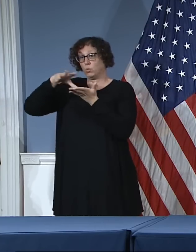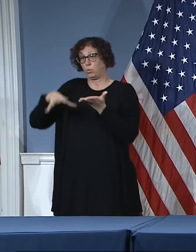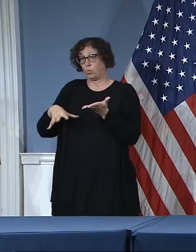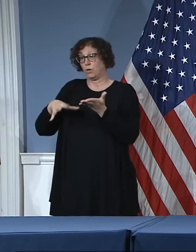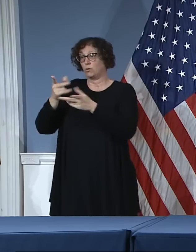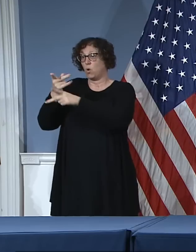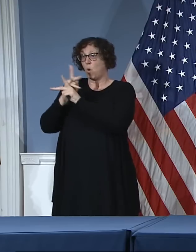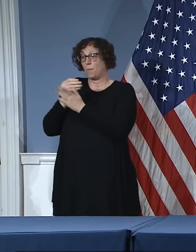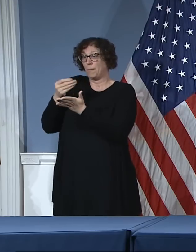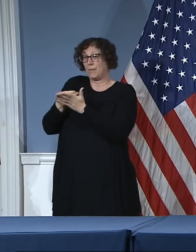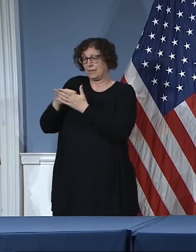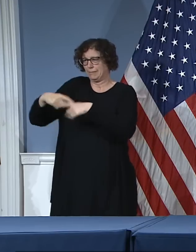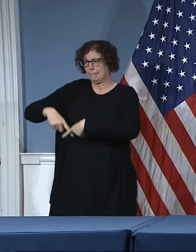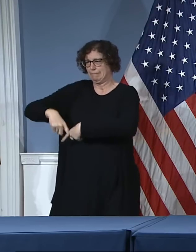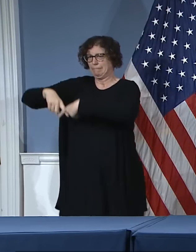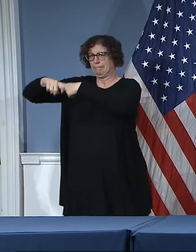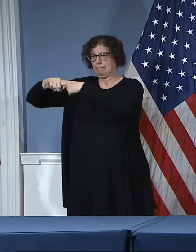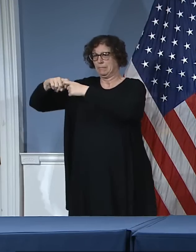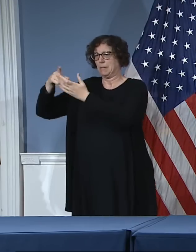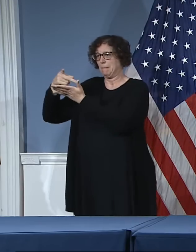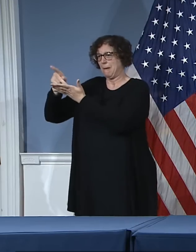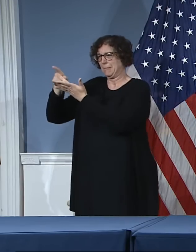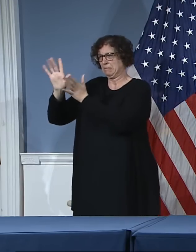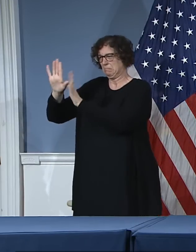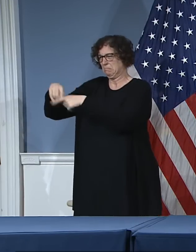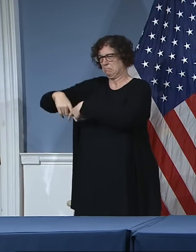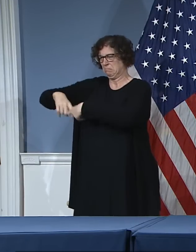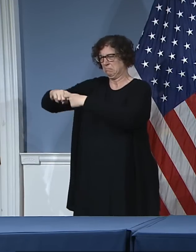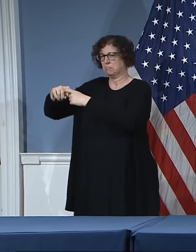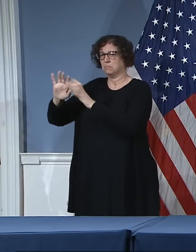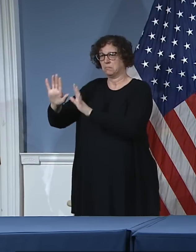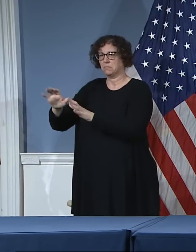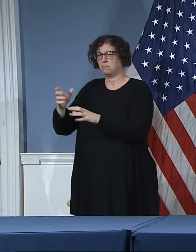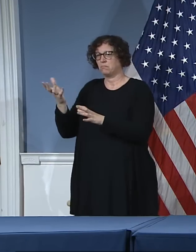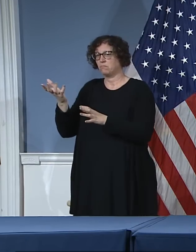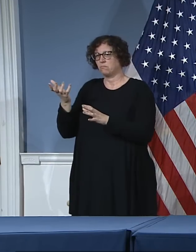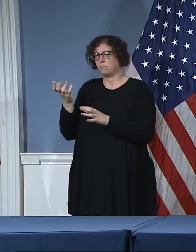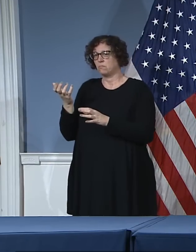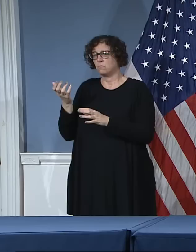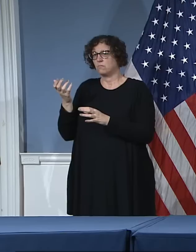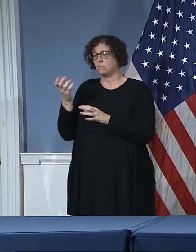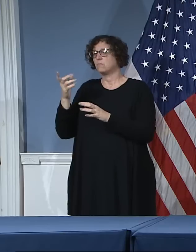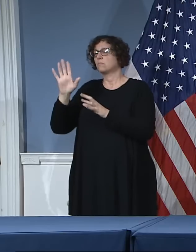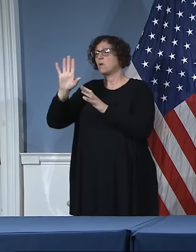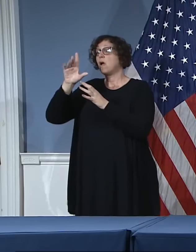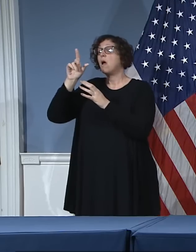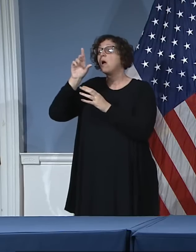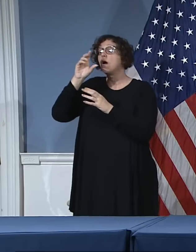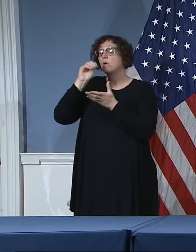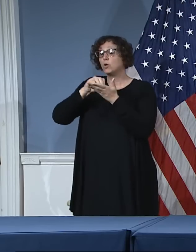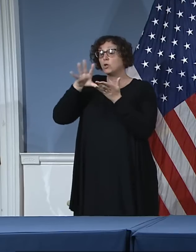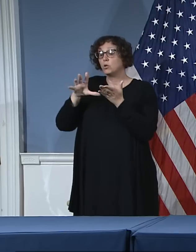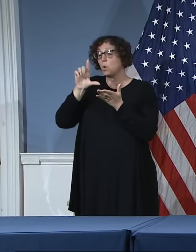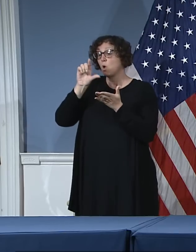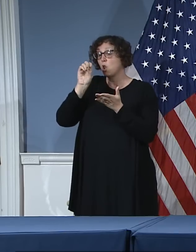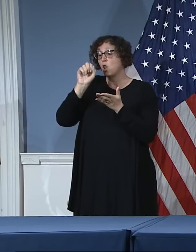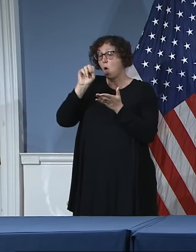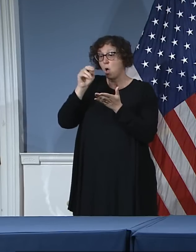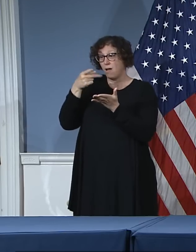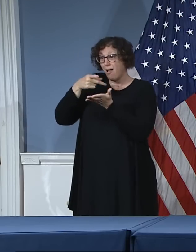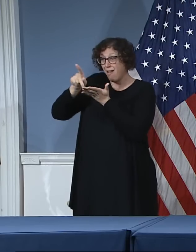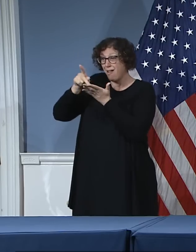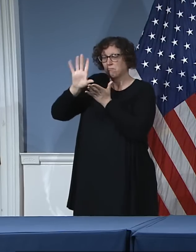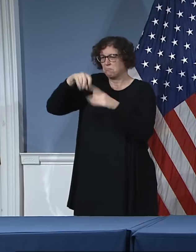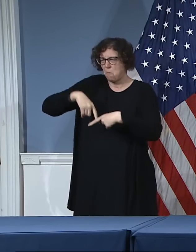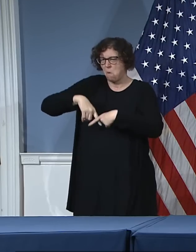off evictions. All of those things help. But we're going to have to do a lot more. And again, the